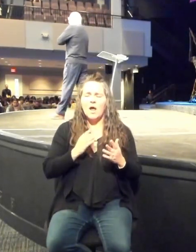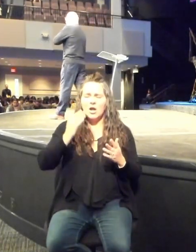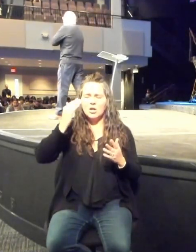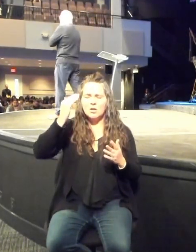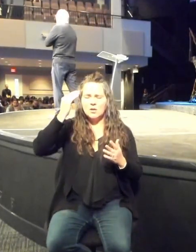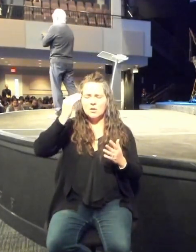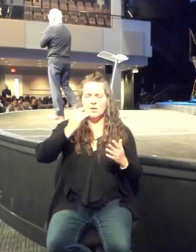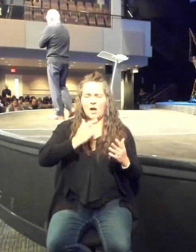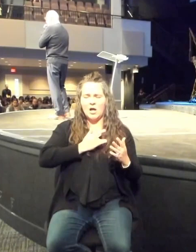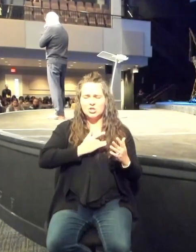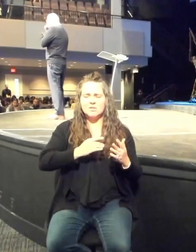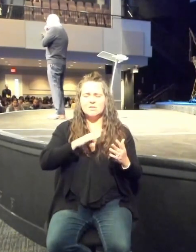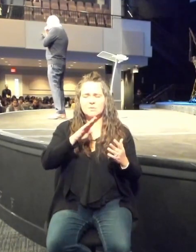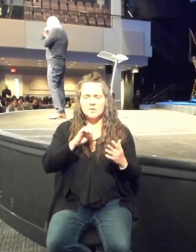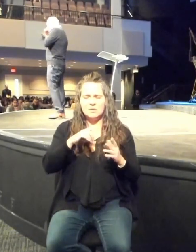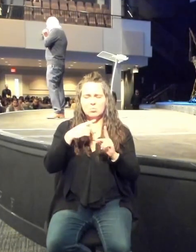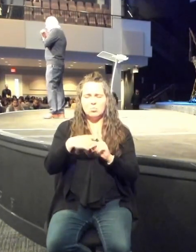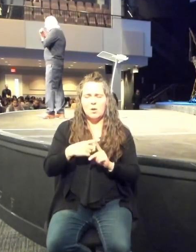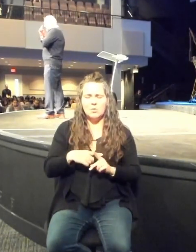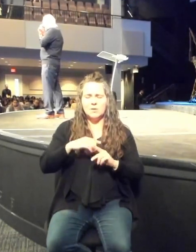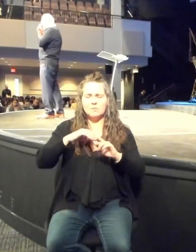programmed by the truth of your word,